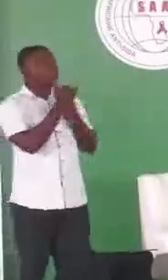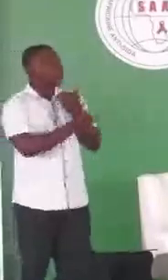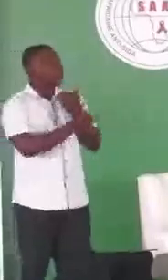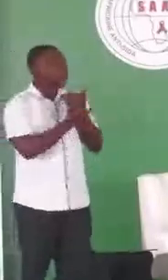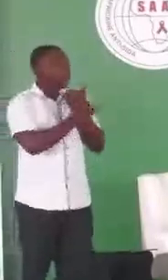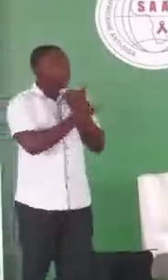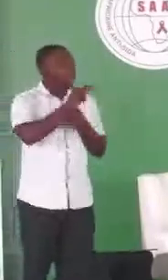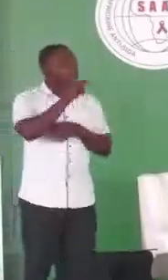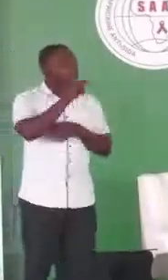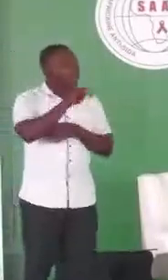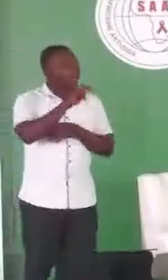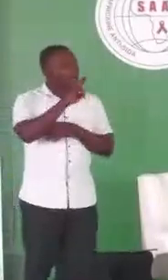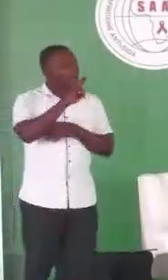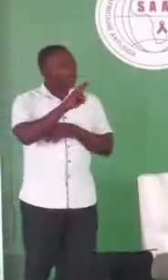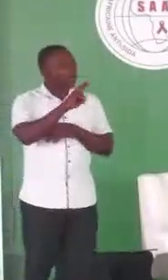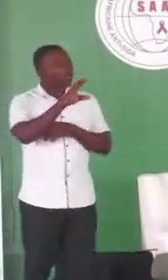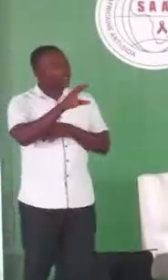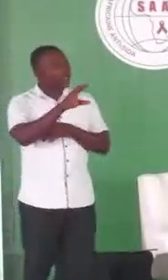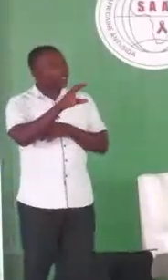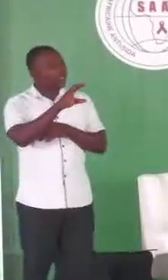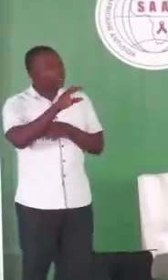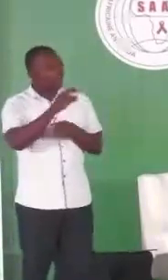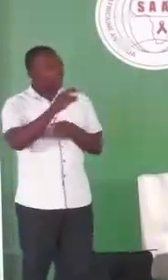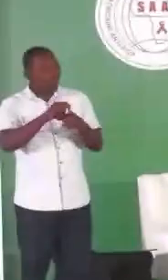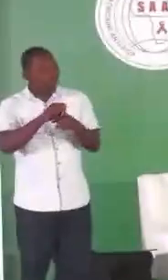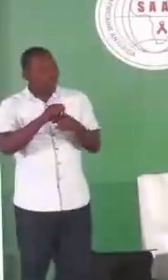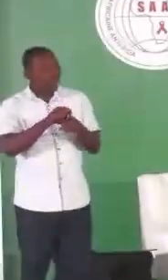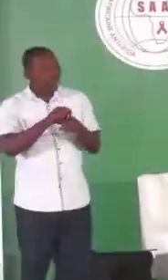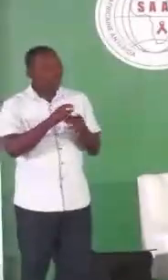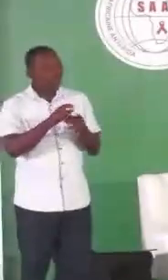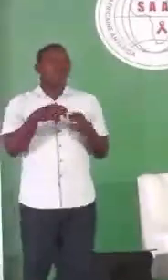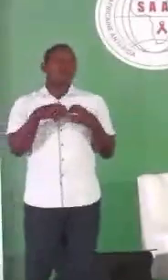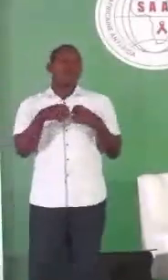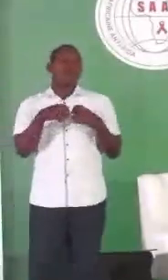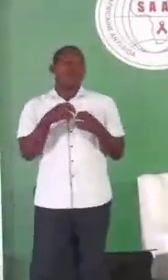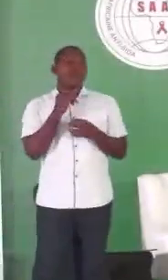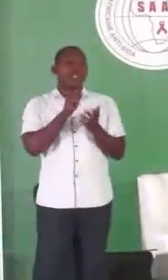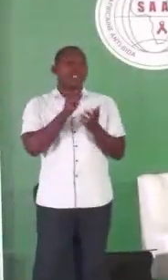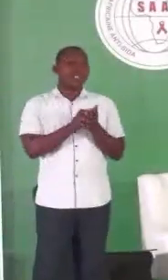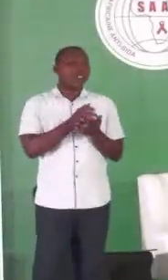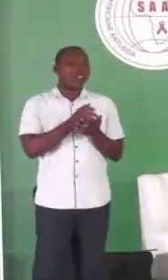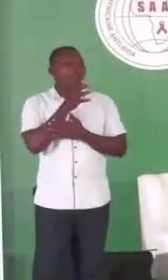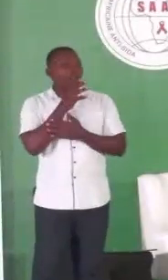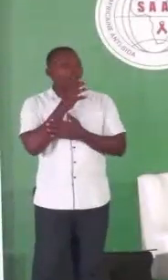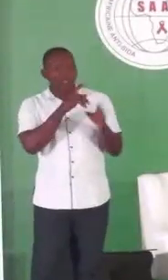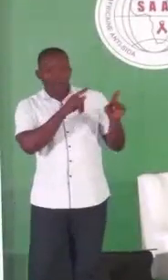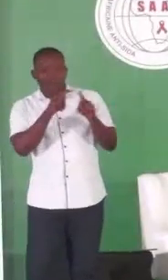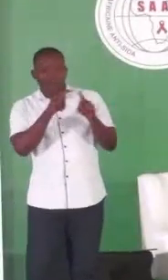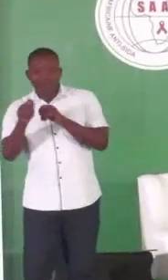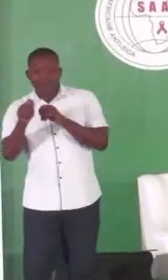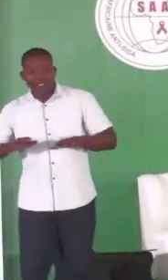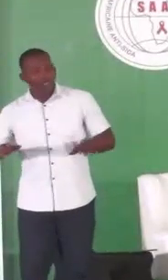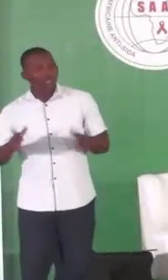trained about 10 years ago. The only problem was that your mother-to-child transmission rate was above